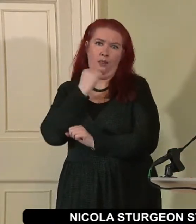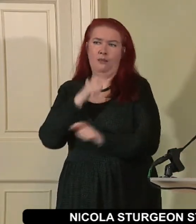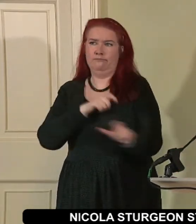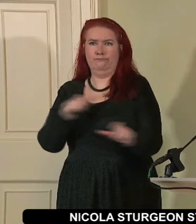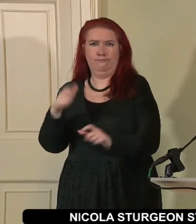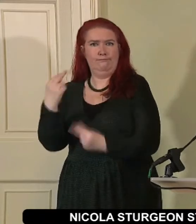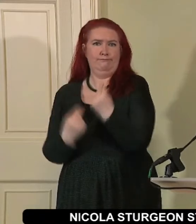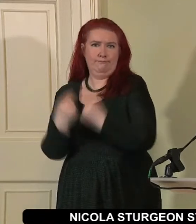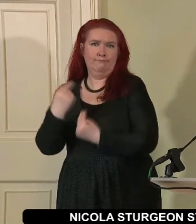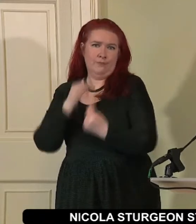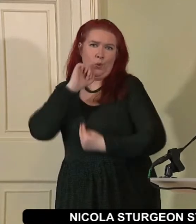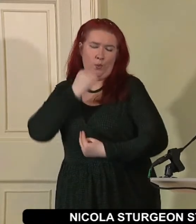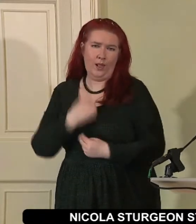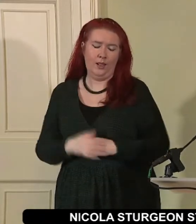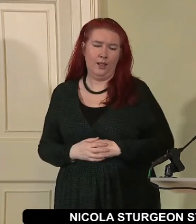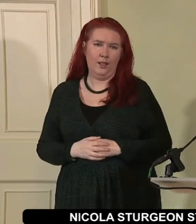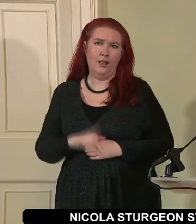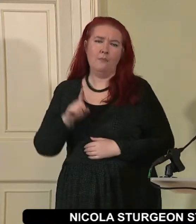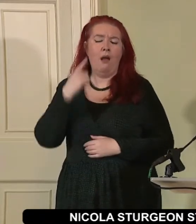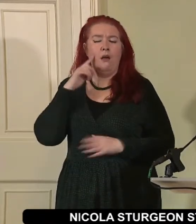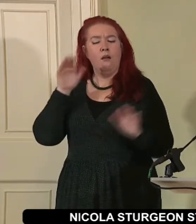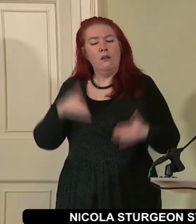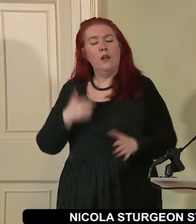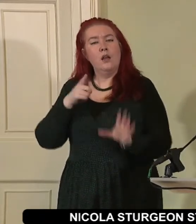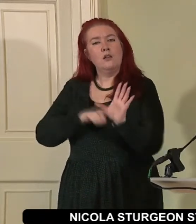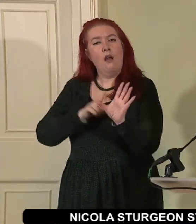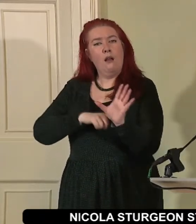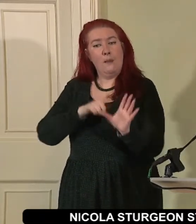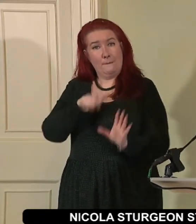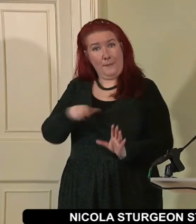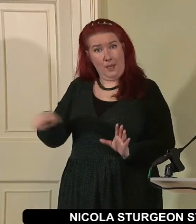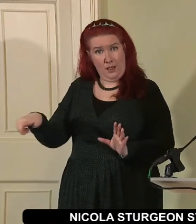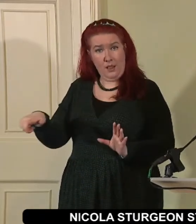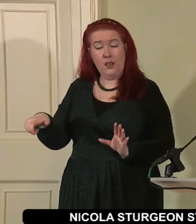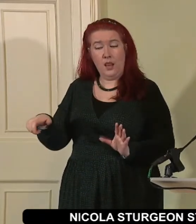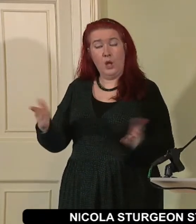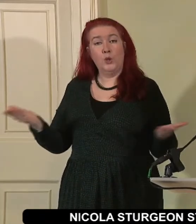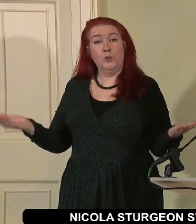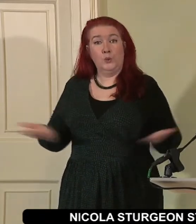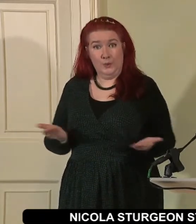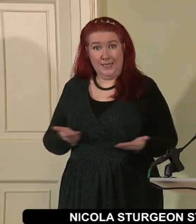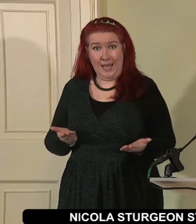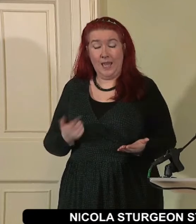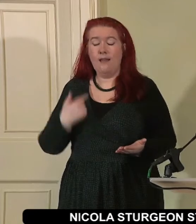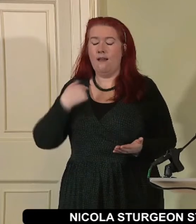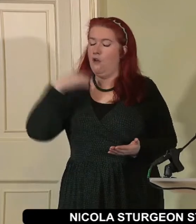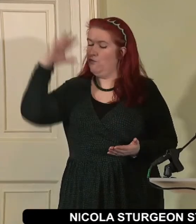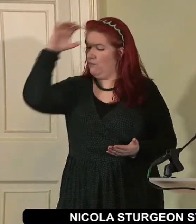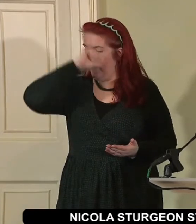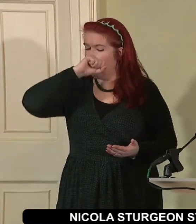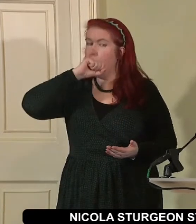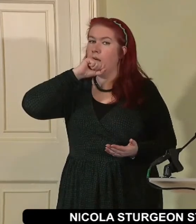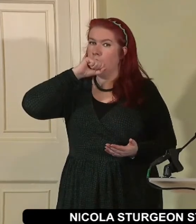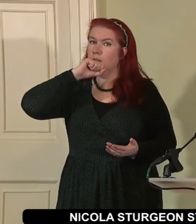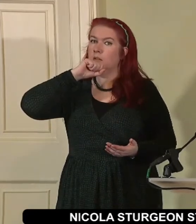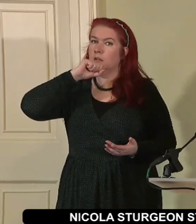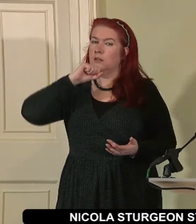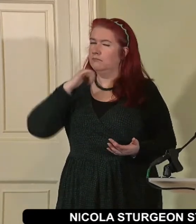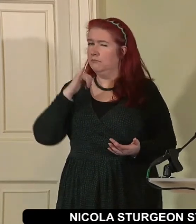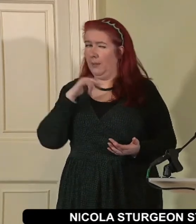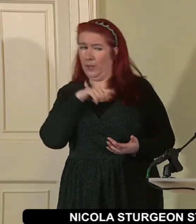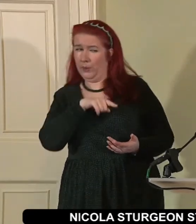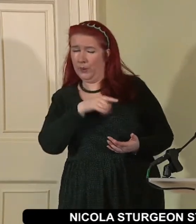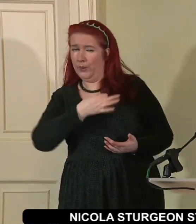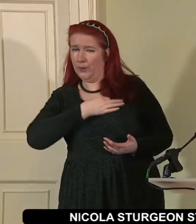will continue. But if you take young people, today, and I remember, possibly including by you,